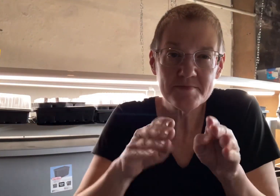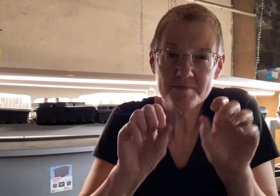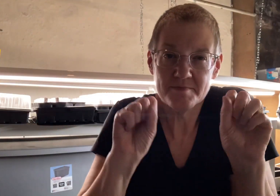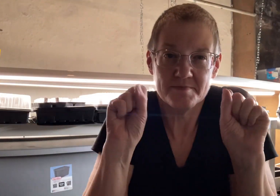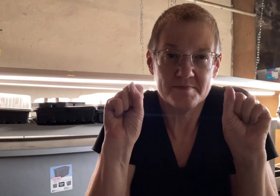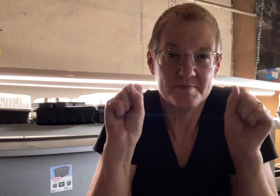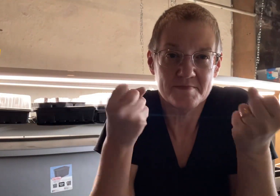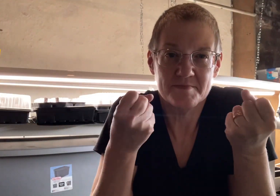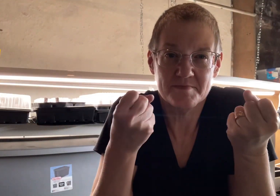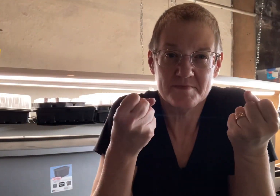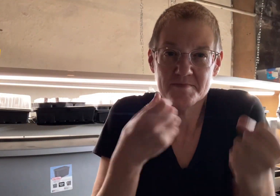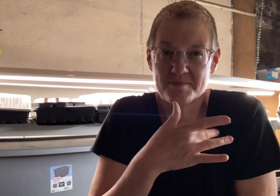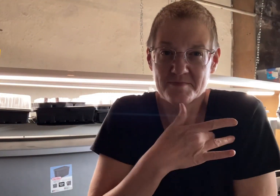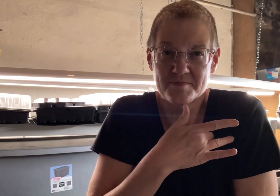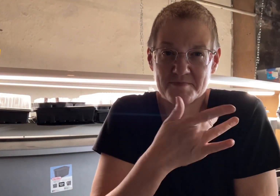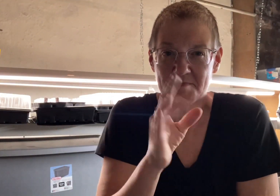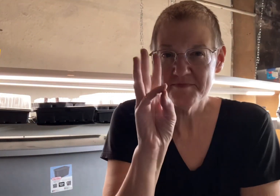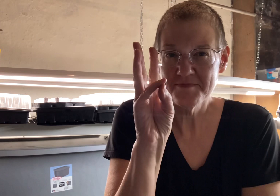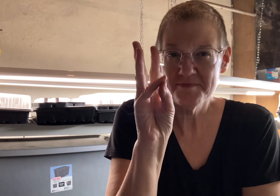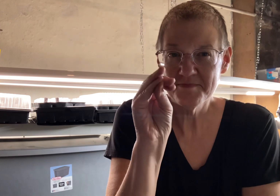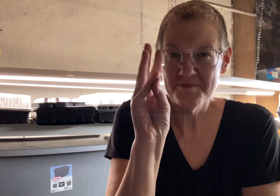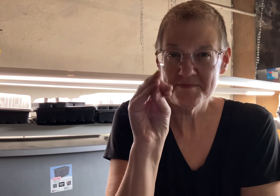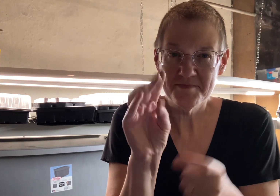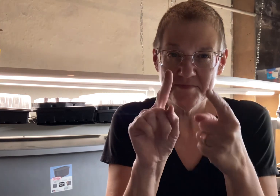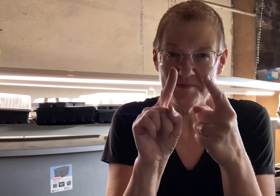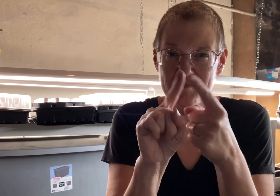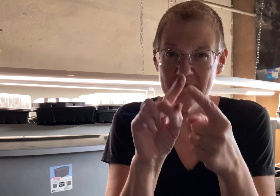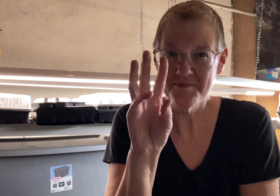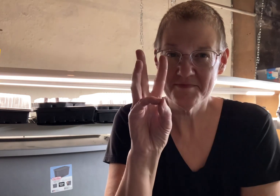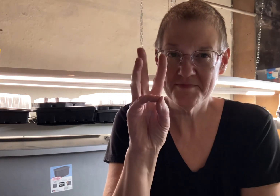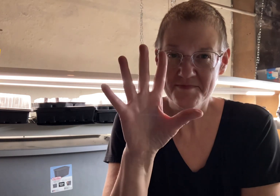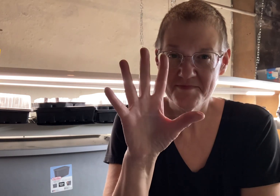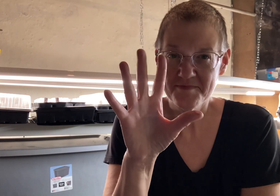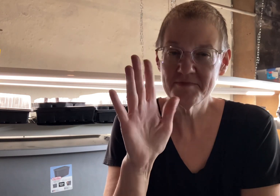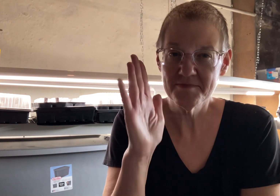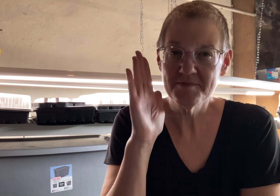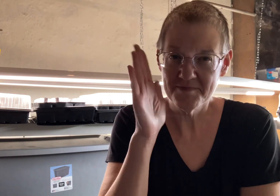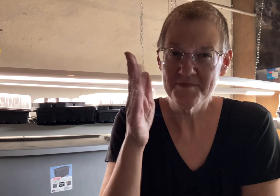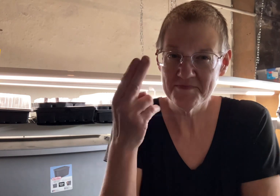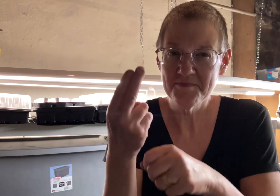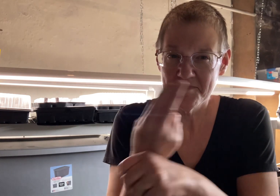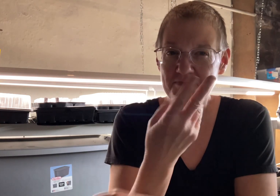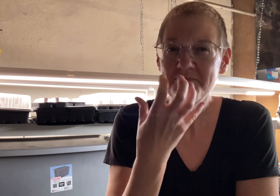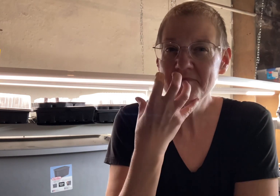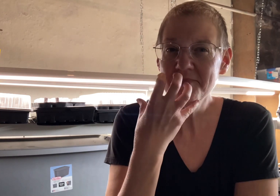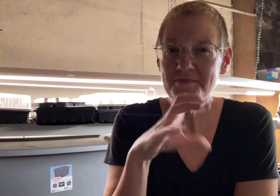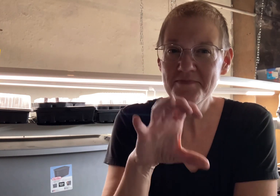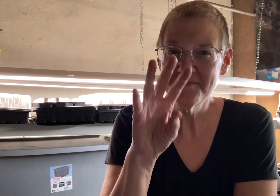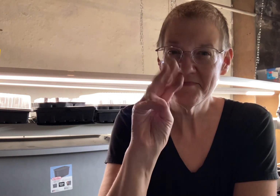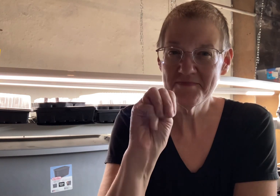Now this room is colder. It tends to run 60 to 65 degrees, so I am going to use a heat